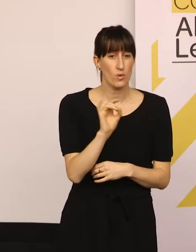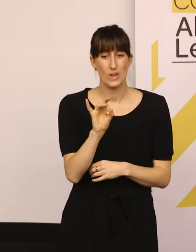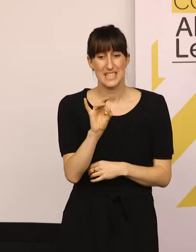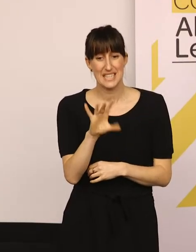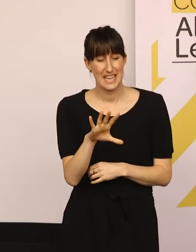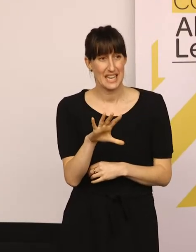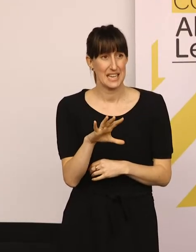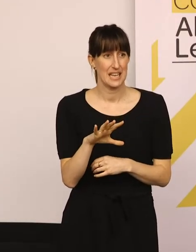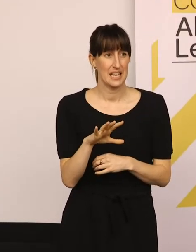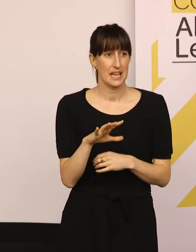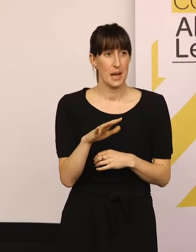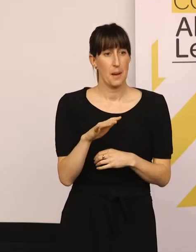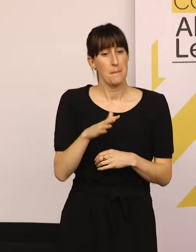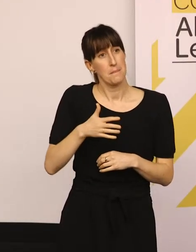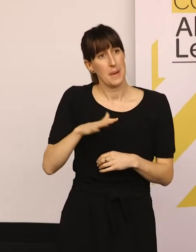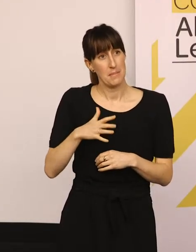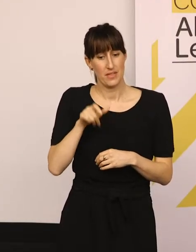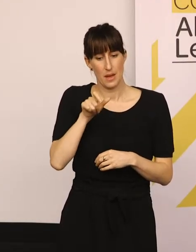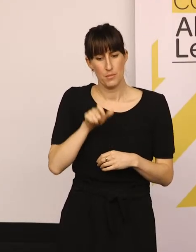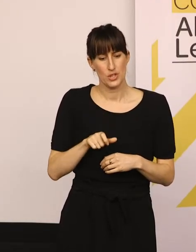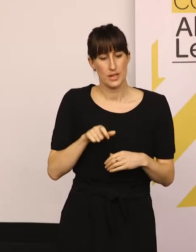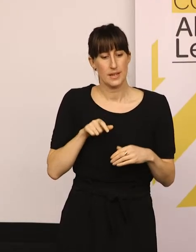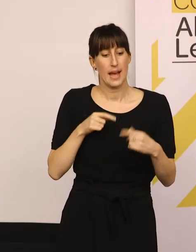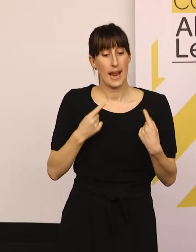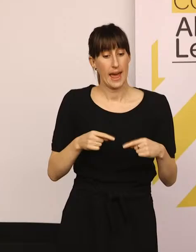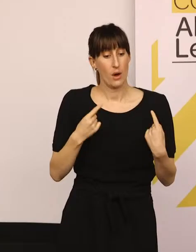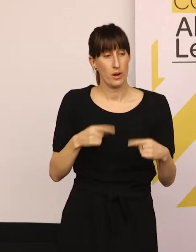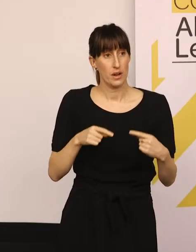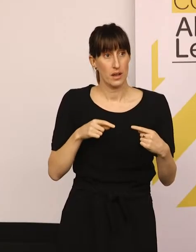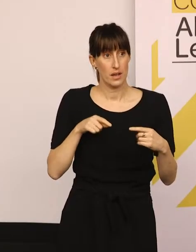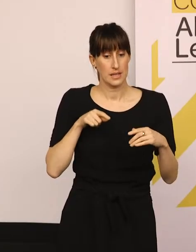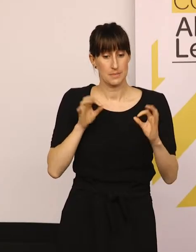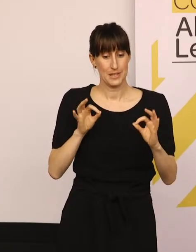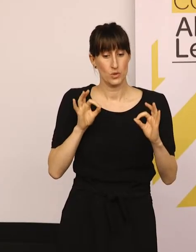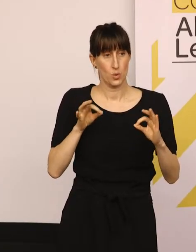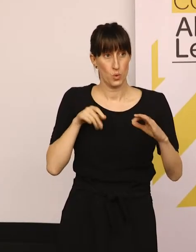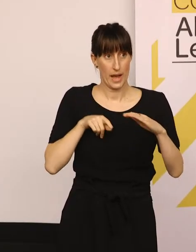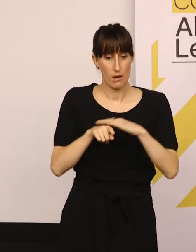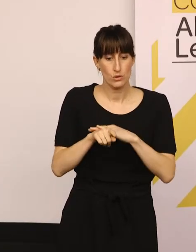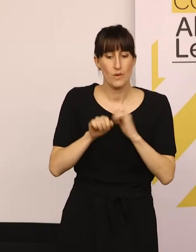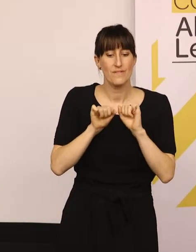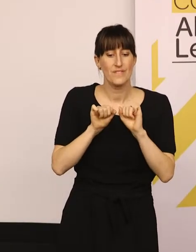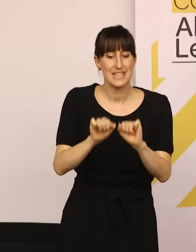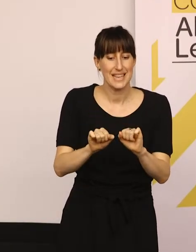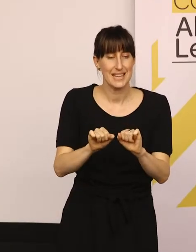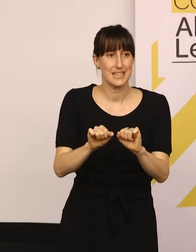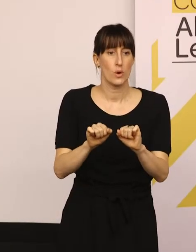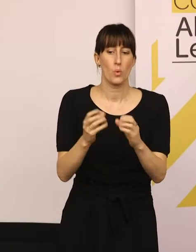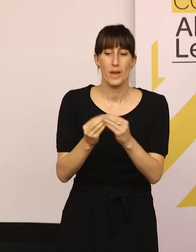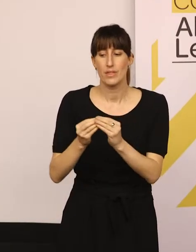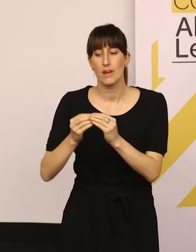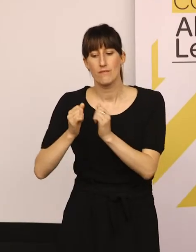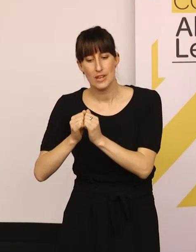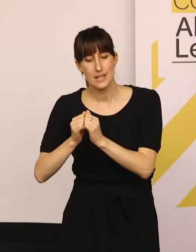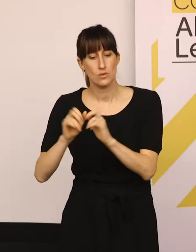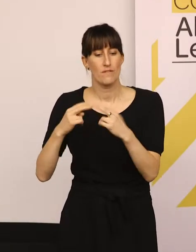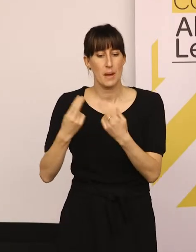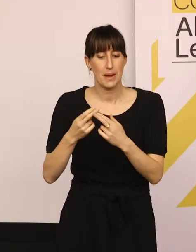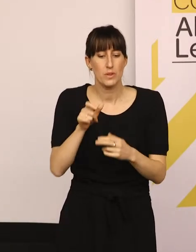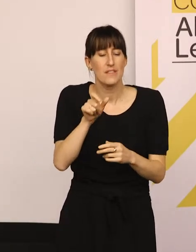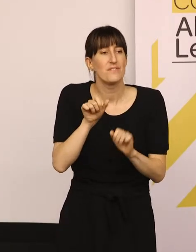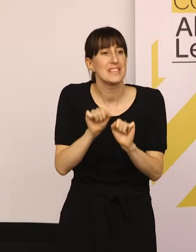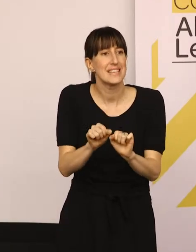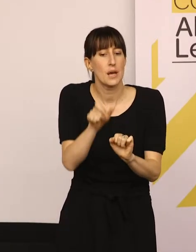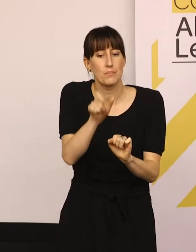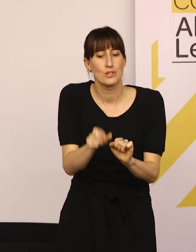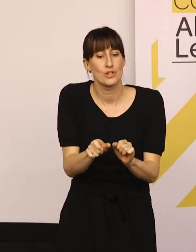for the day to spend time with a group of relatives or friends with someone who may be dying or afterwards in that grieving